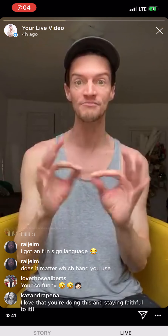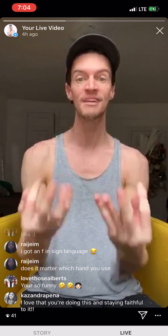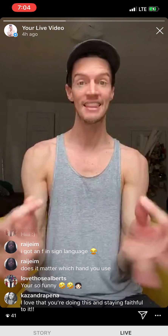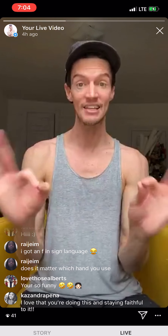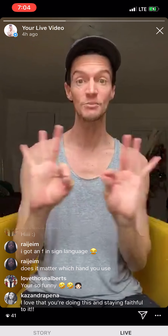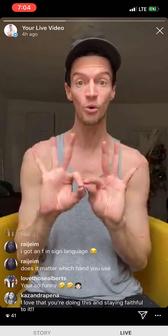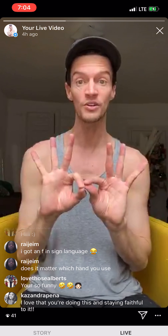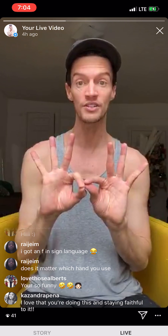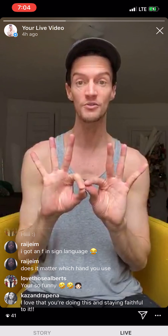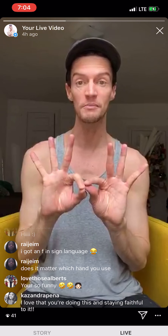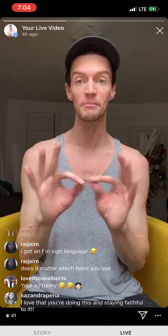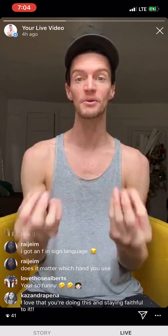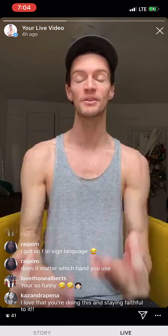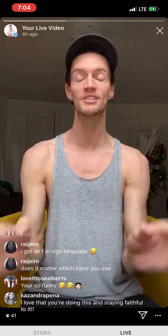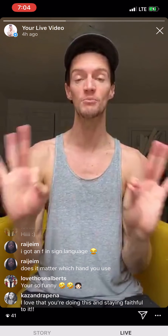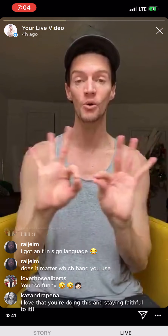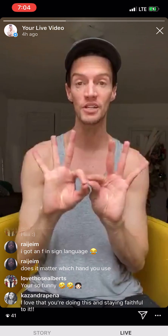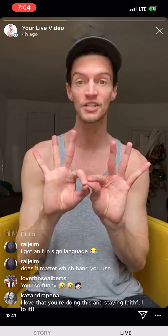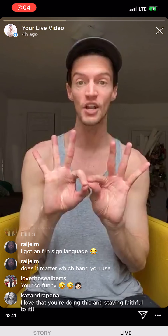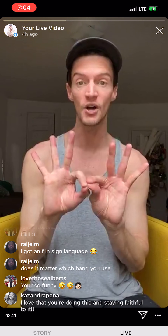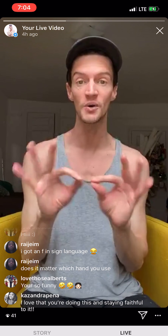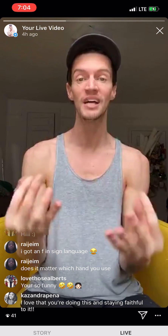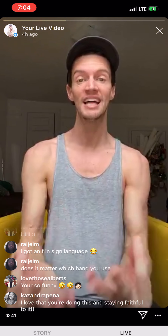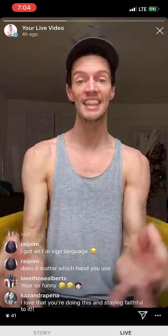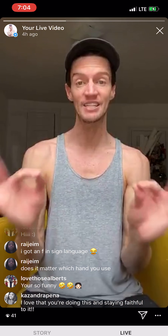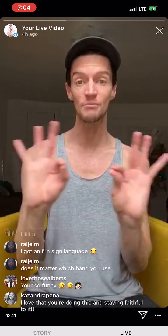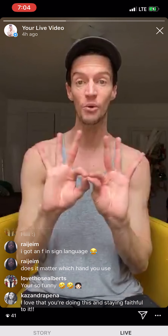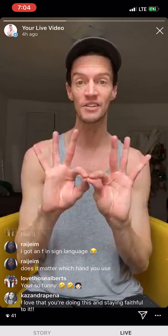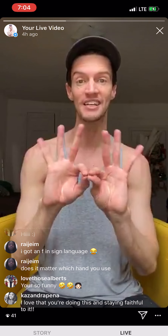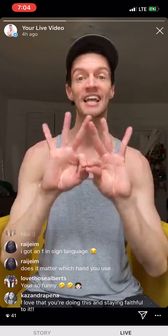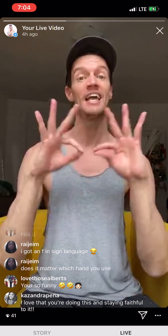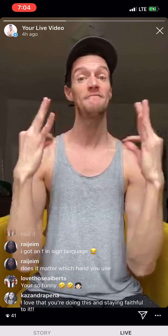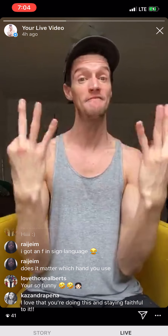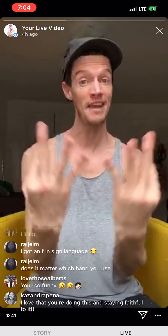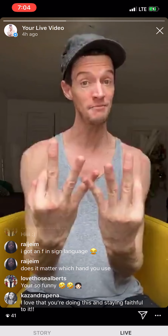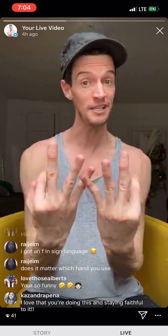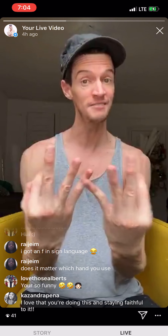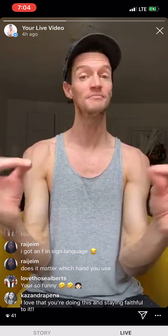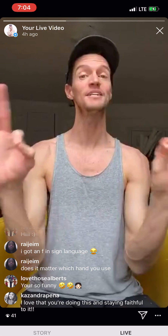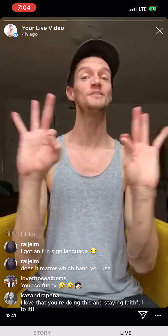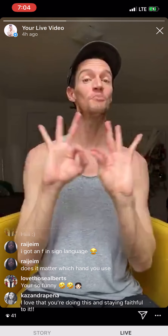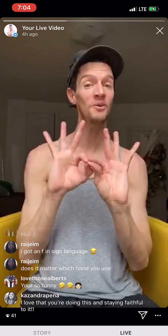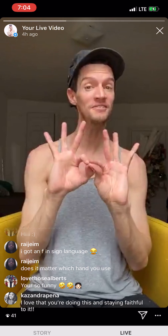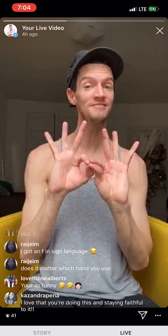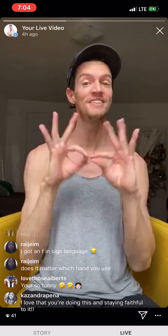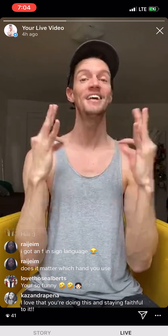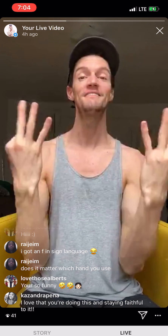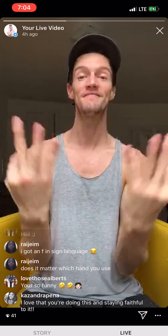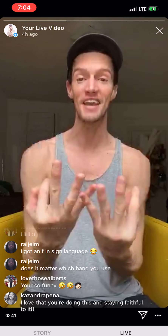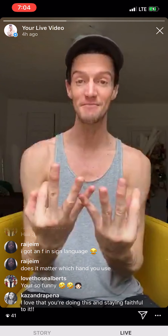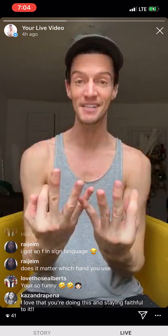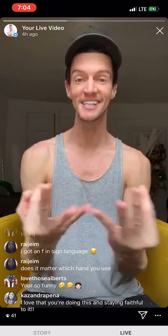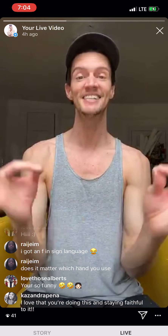That's important to remember. That's important to know. That's important. Family is important. Family is